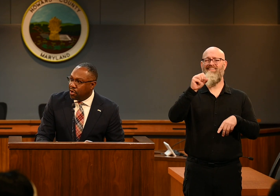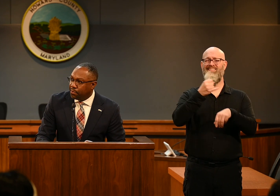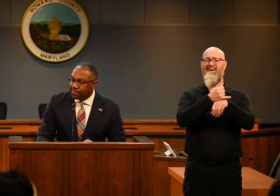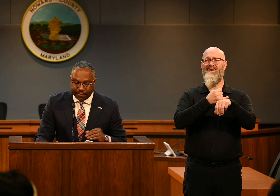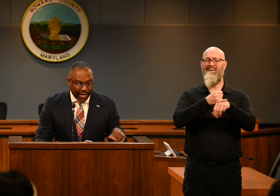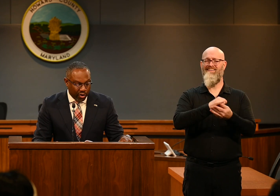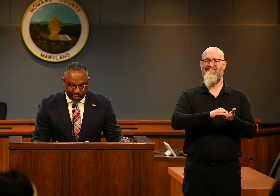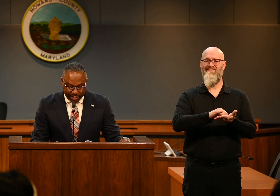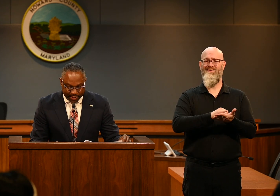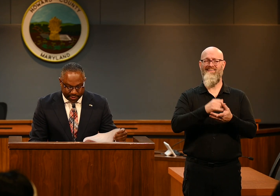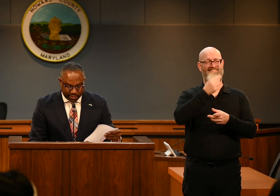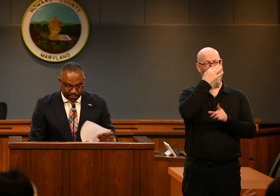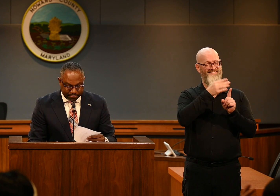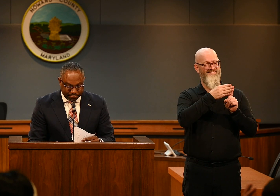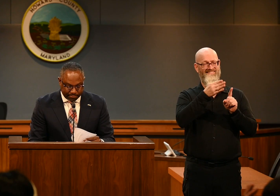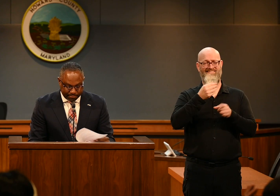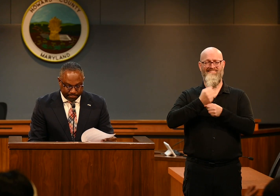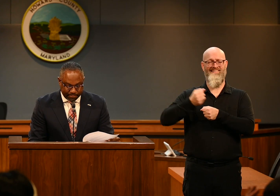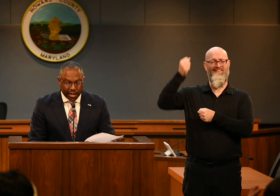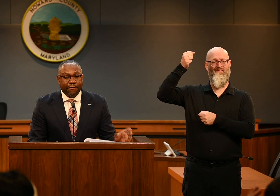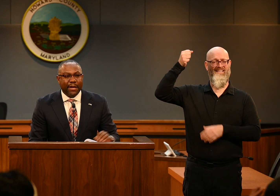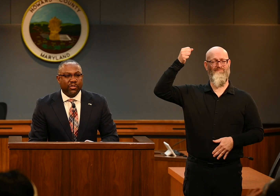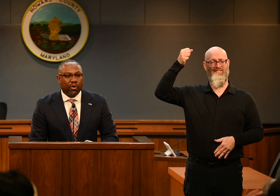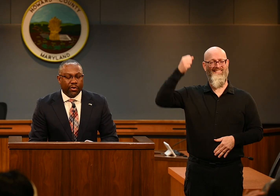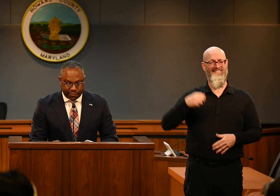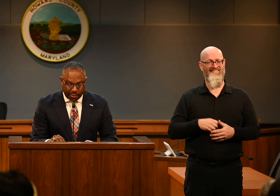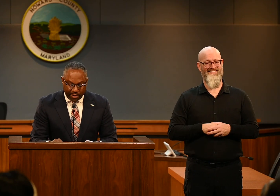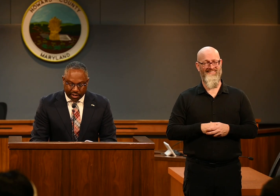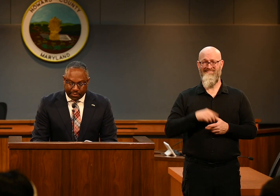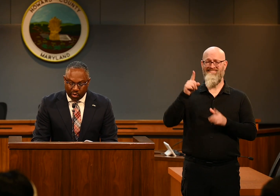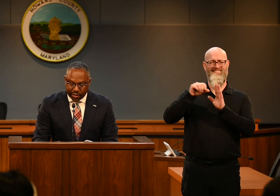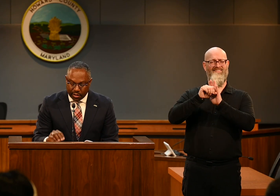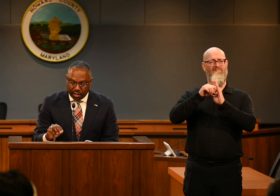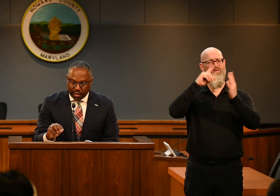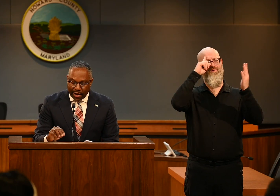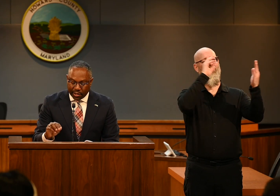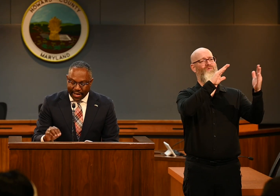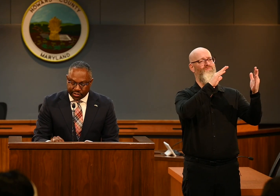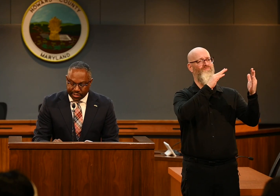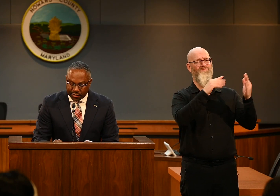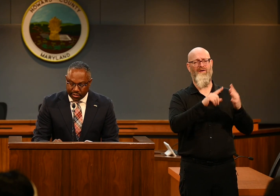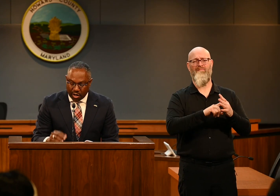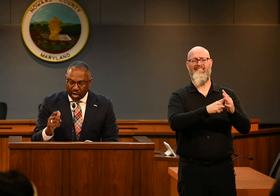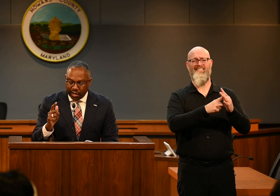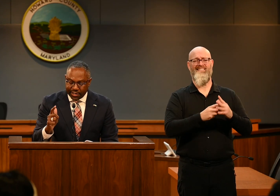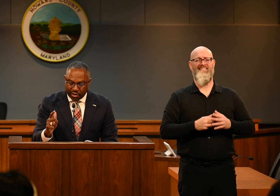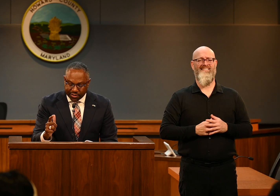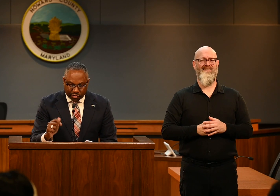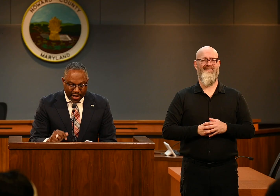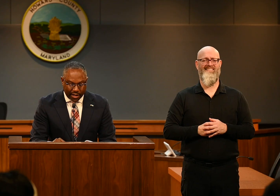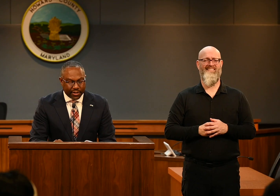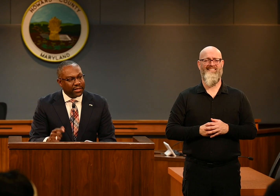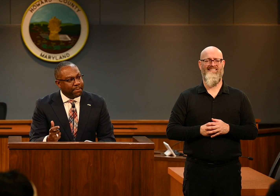symbol of hope and new beginnings. Famous words from American poet Emma Lazarus